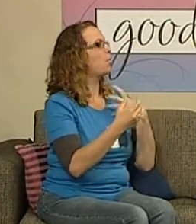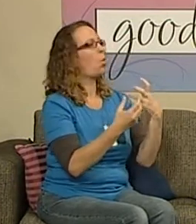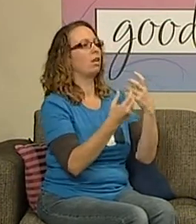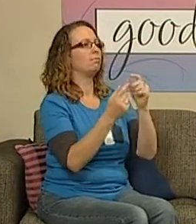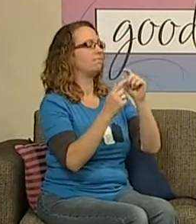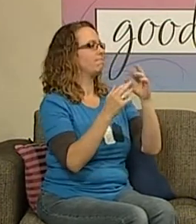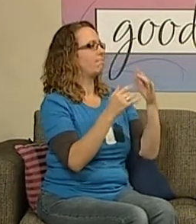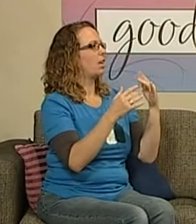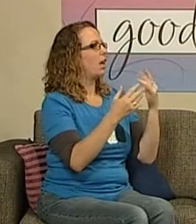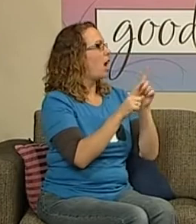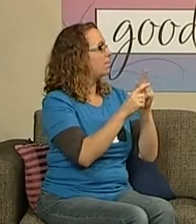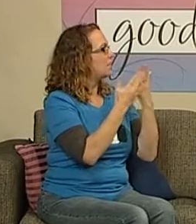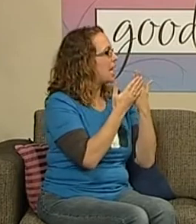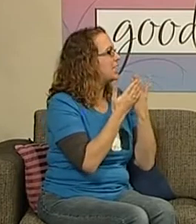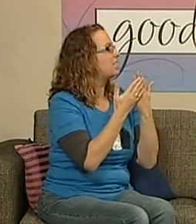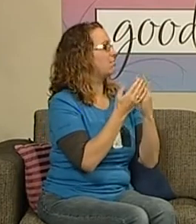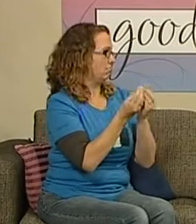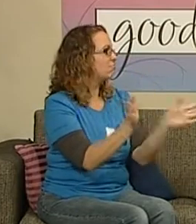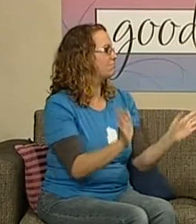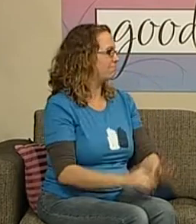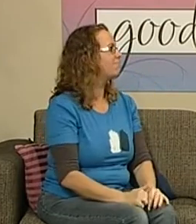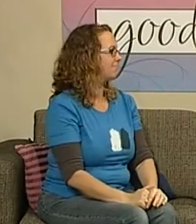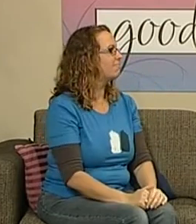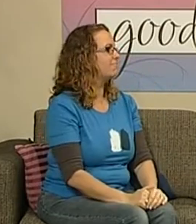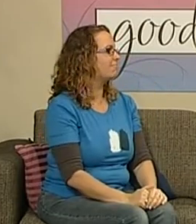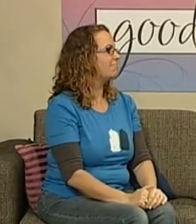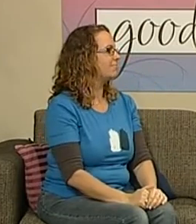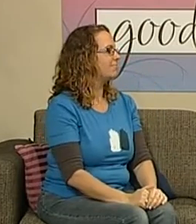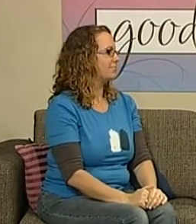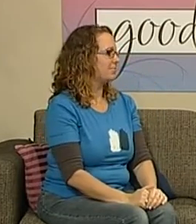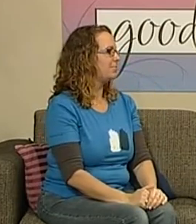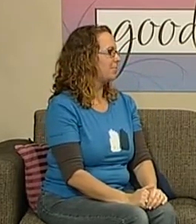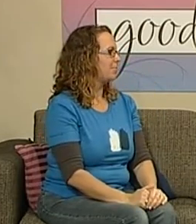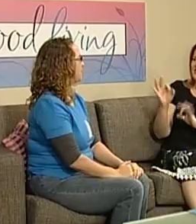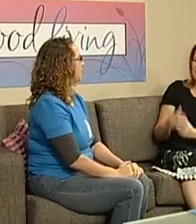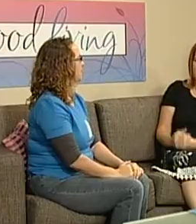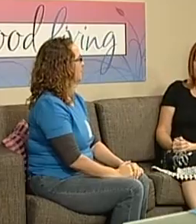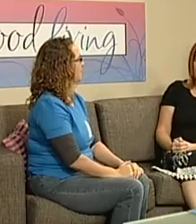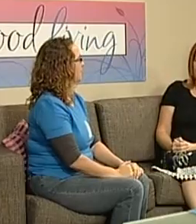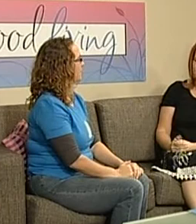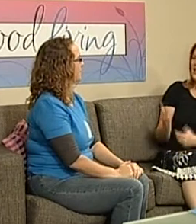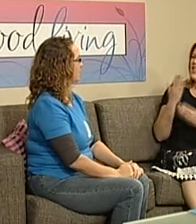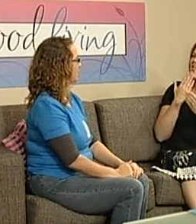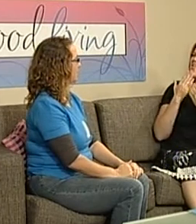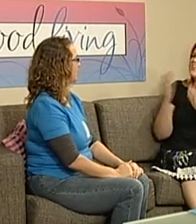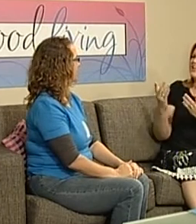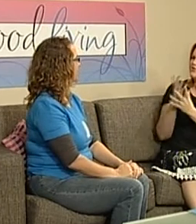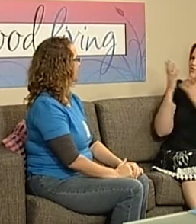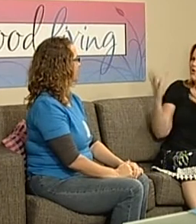involved in different events, like studying. Fantastic. Thank you so much. It's been really good to see the language